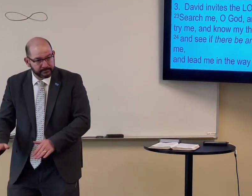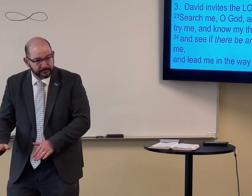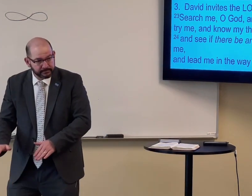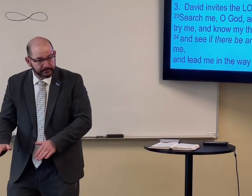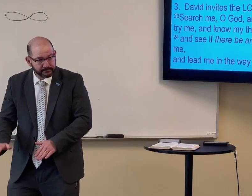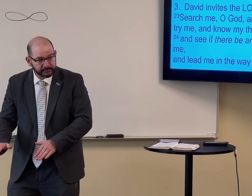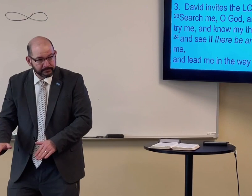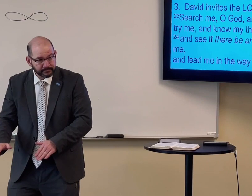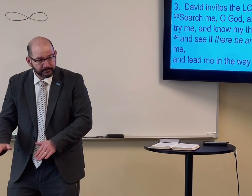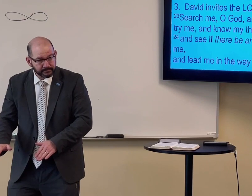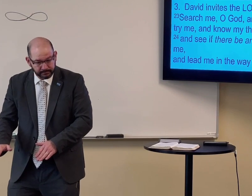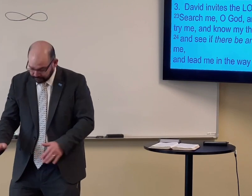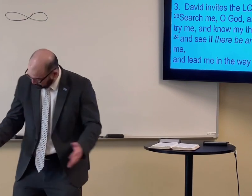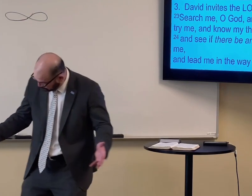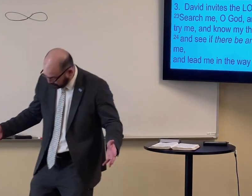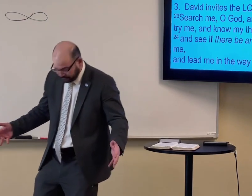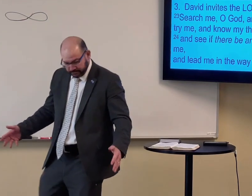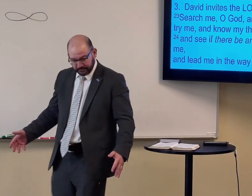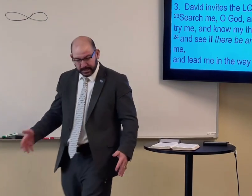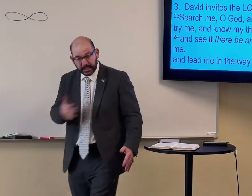next step that God wants, that we know God wants us to take.